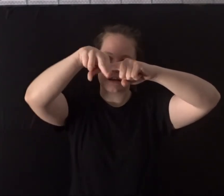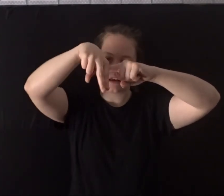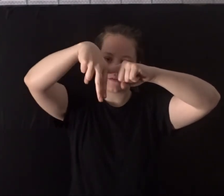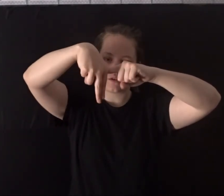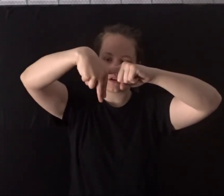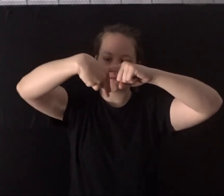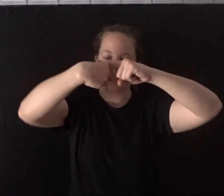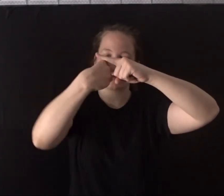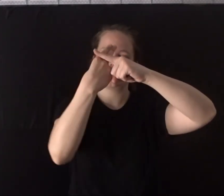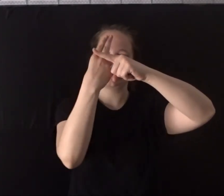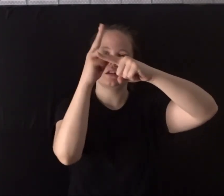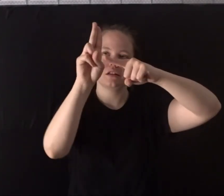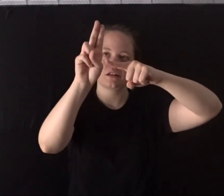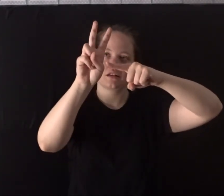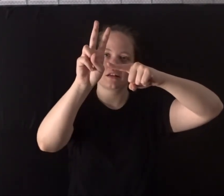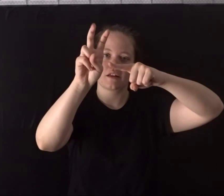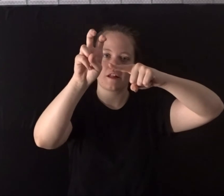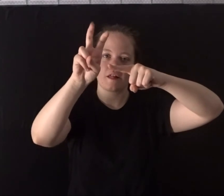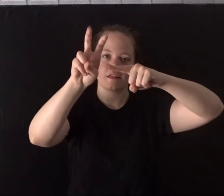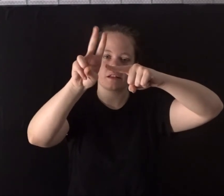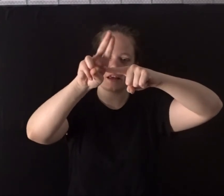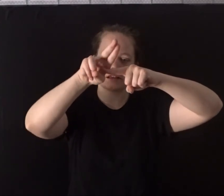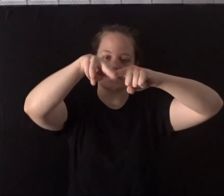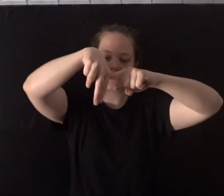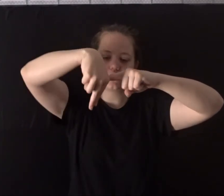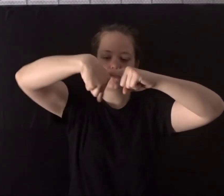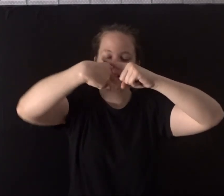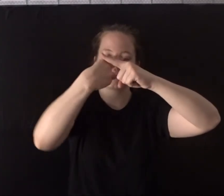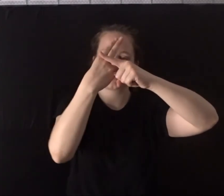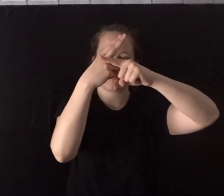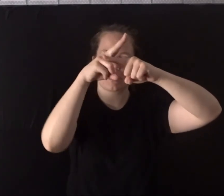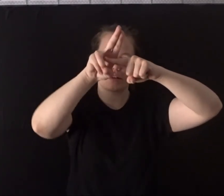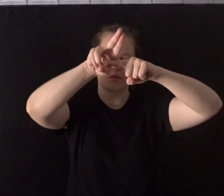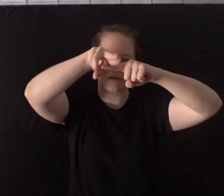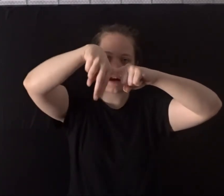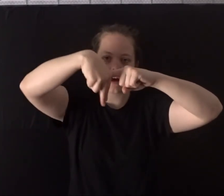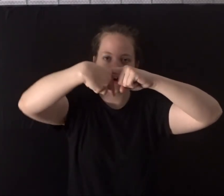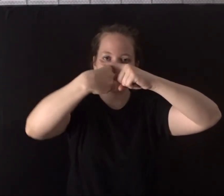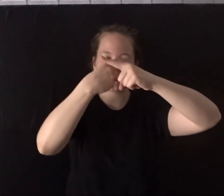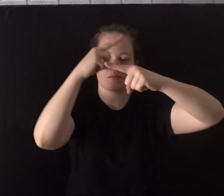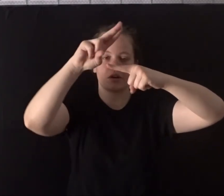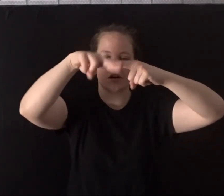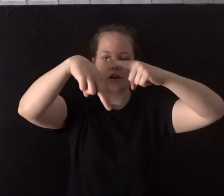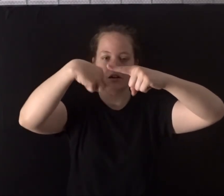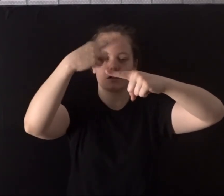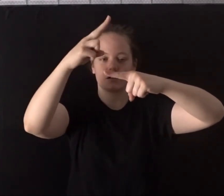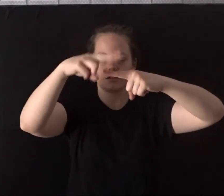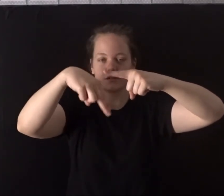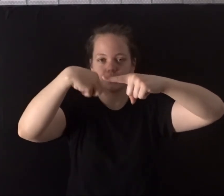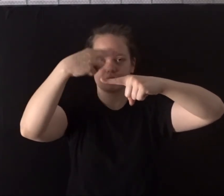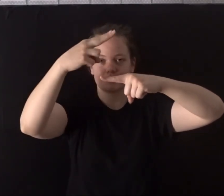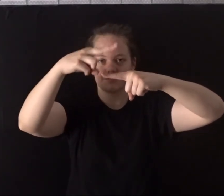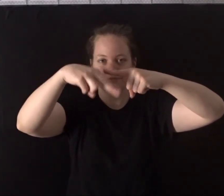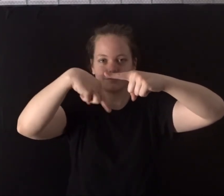if you can imagine, the legs of the gymnast going around the bar.